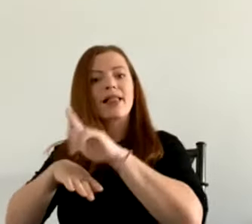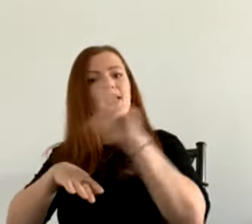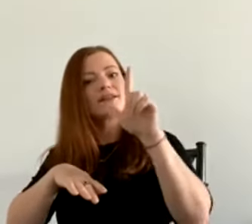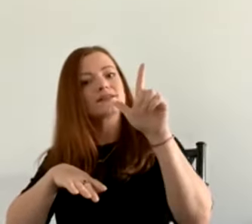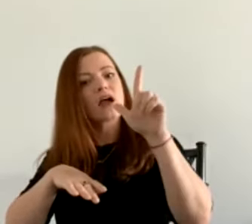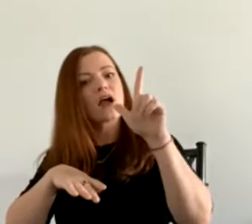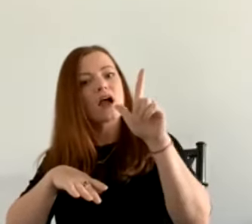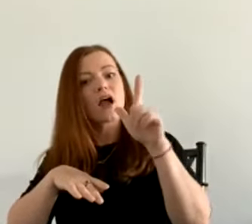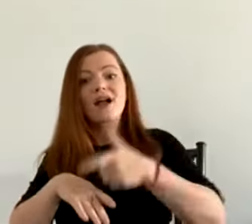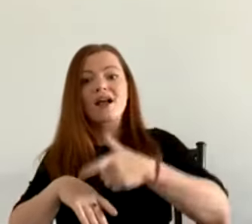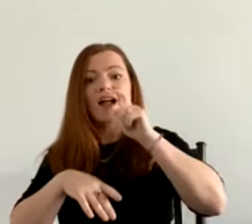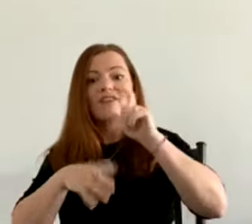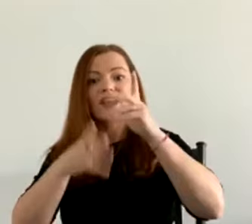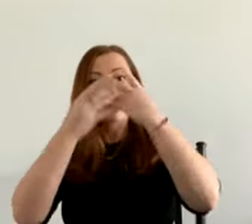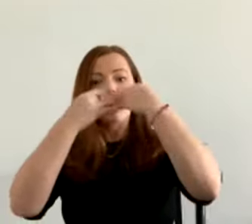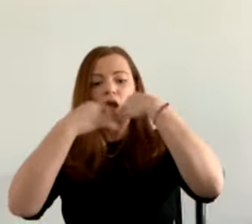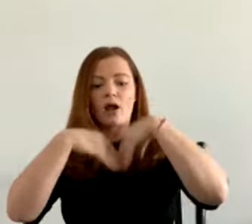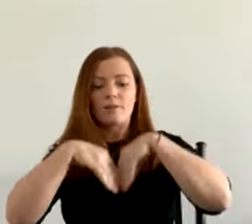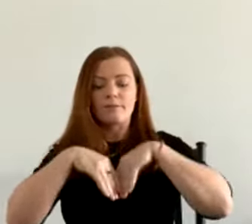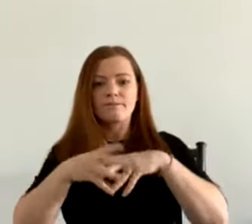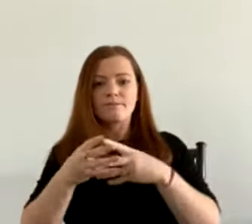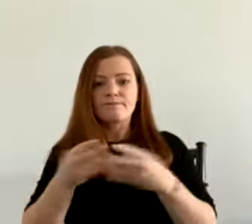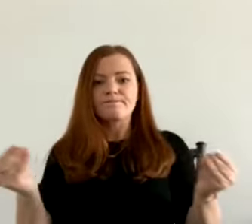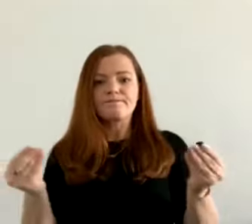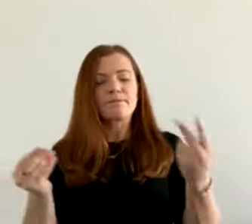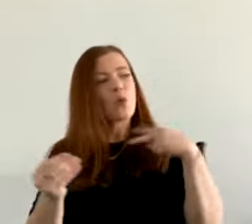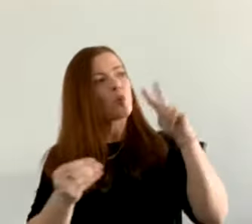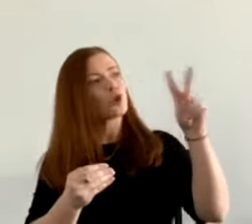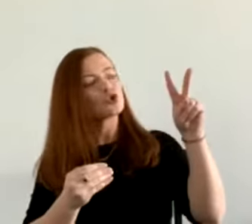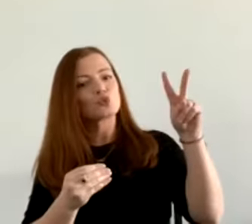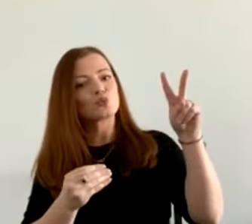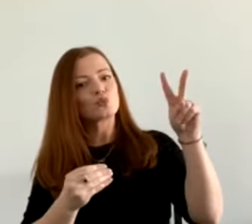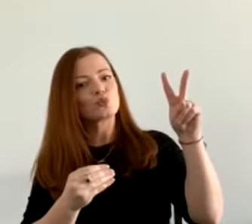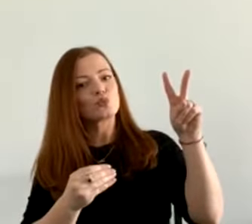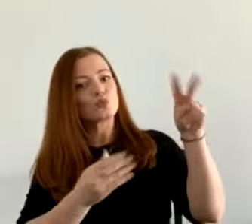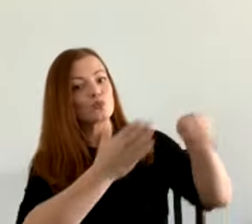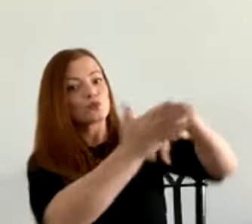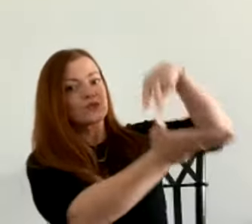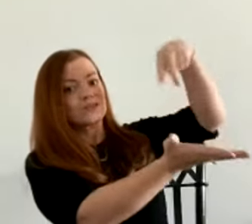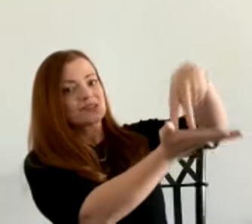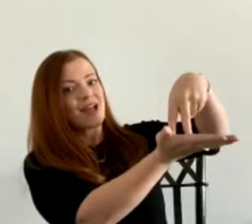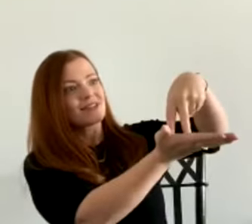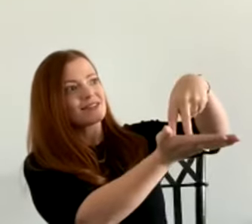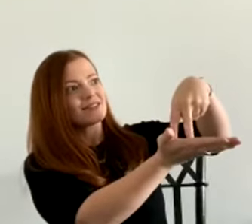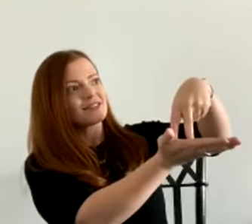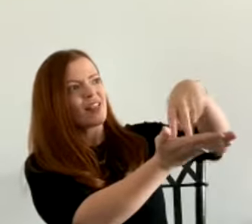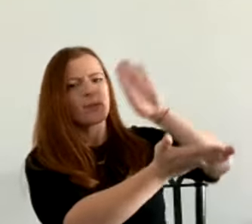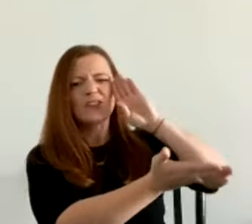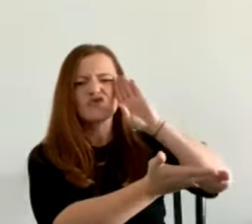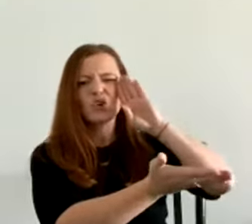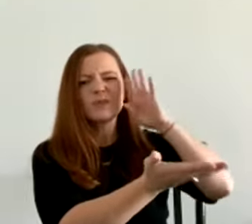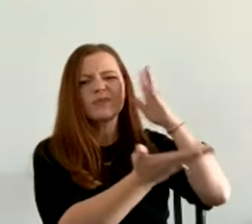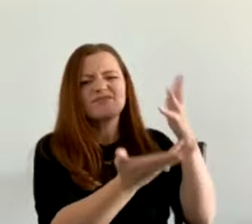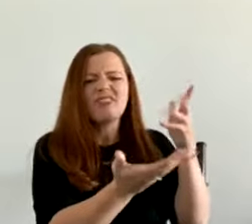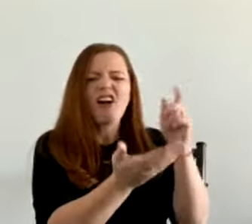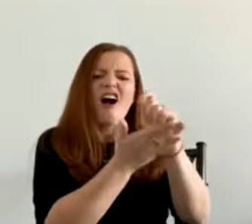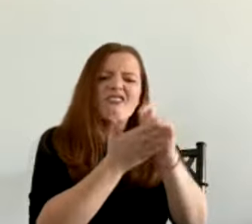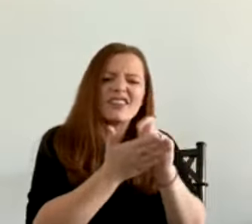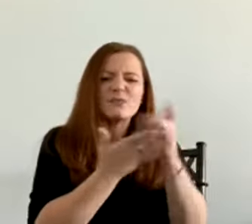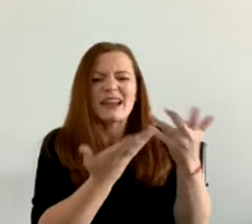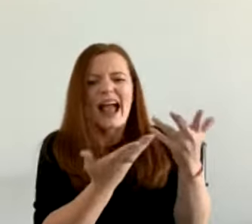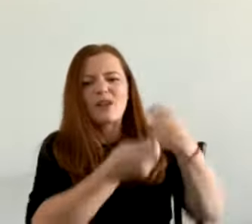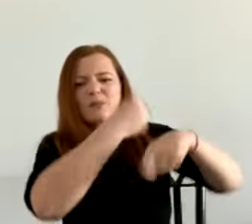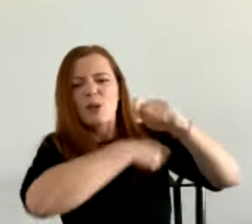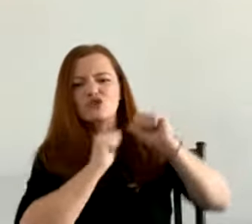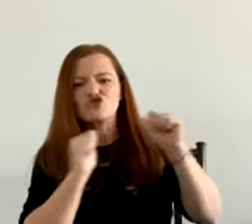My ritual. You stand in the bedroom that's actually an office, which is actually now a gym, but really where we keep our laundry